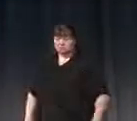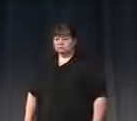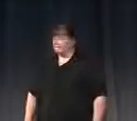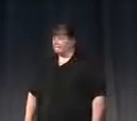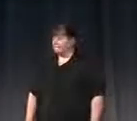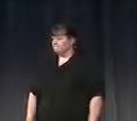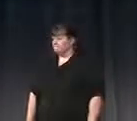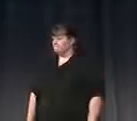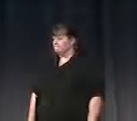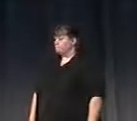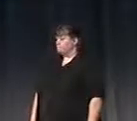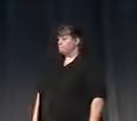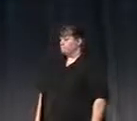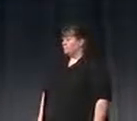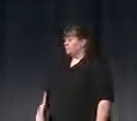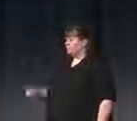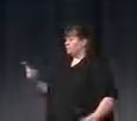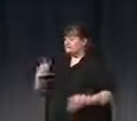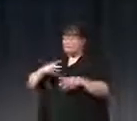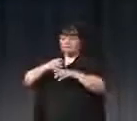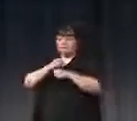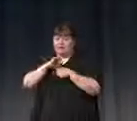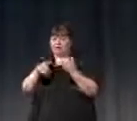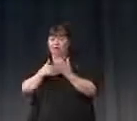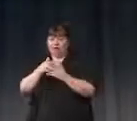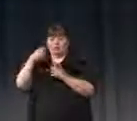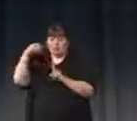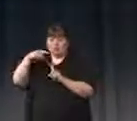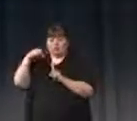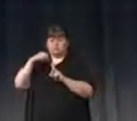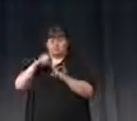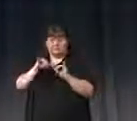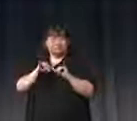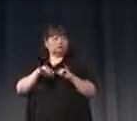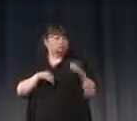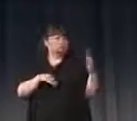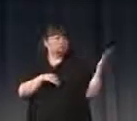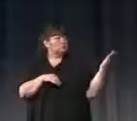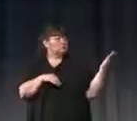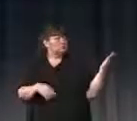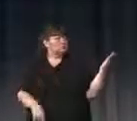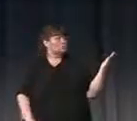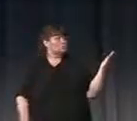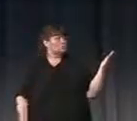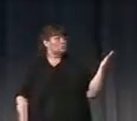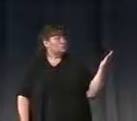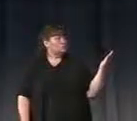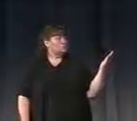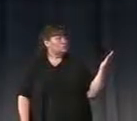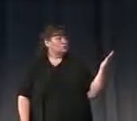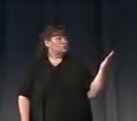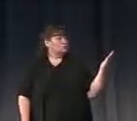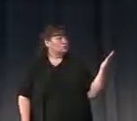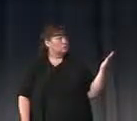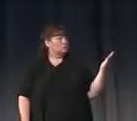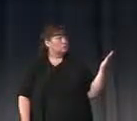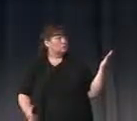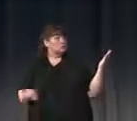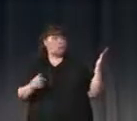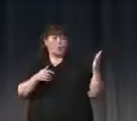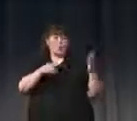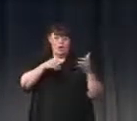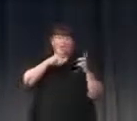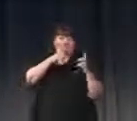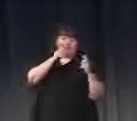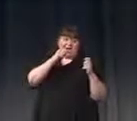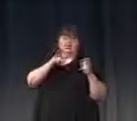that we see. And this is a summary graph of all of the impulse responses that we measured, showing that the decay rate here is a function of frequency. And